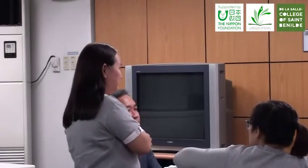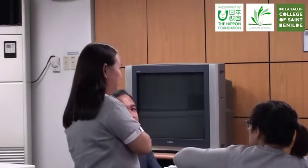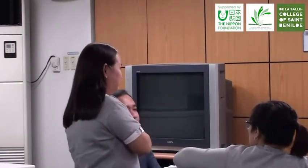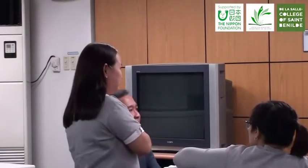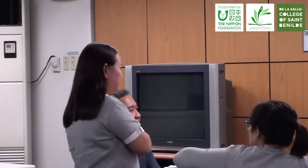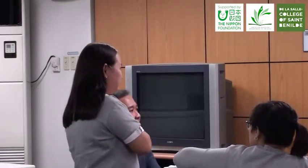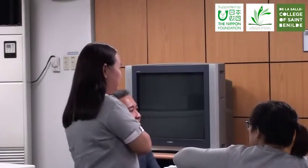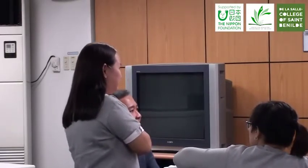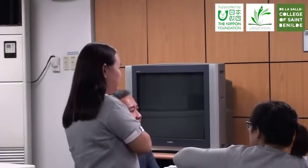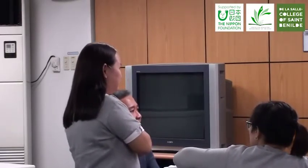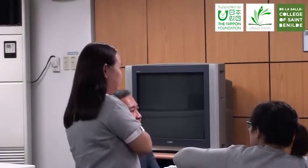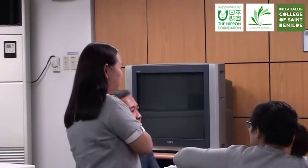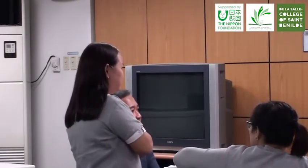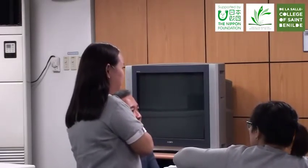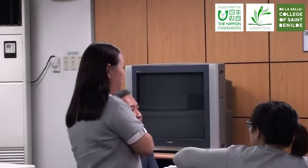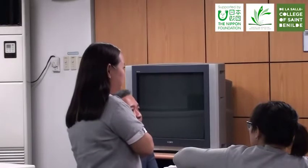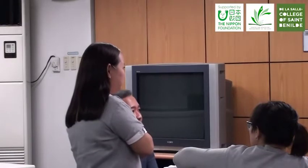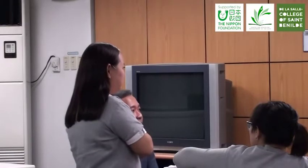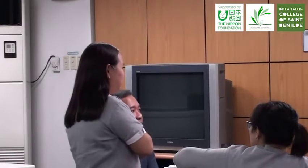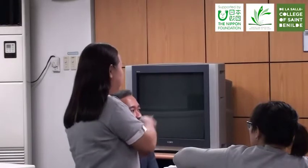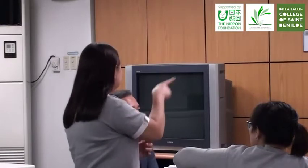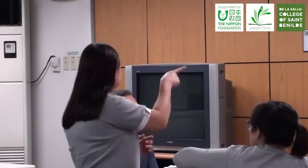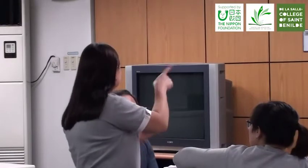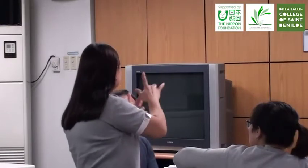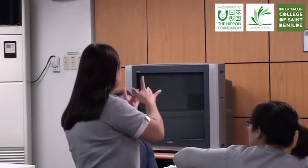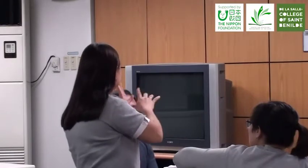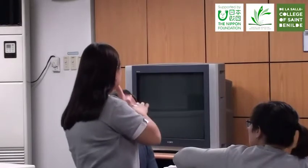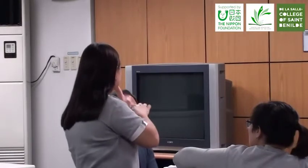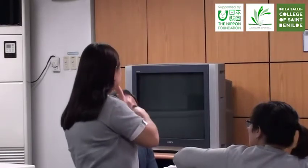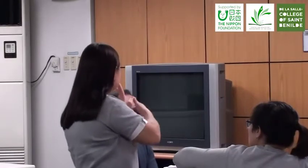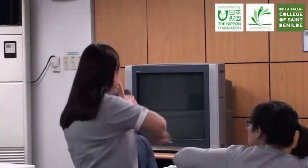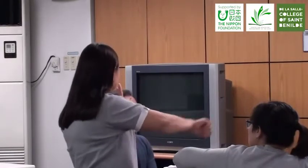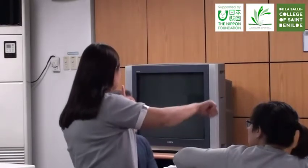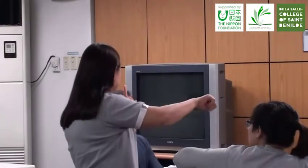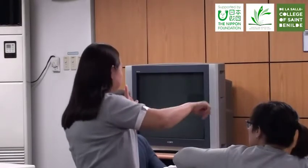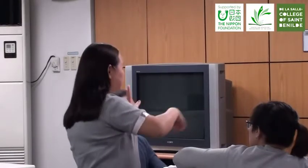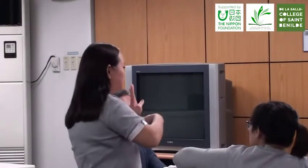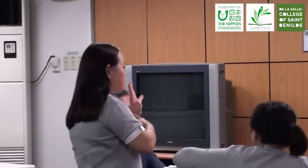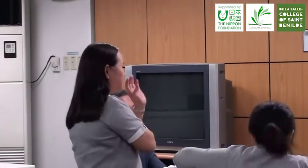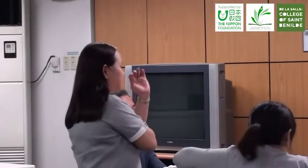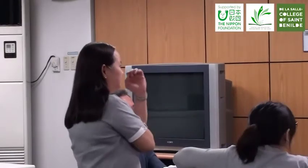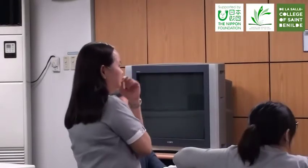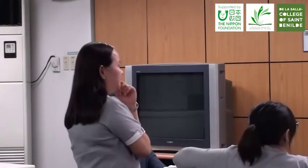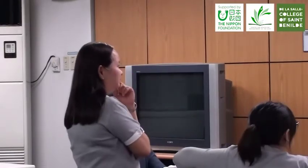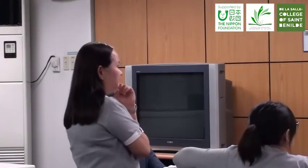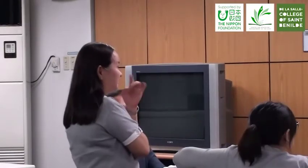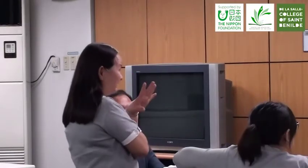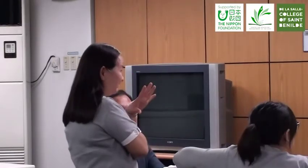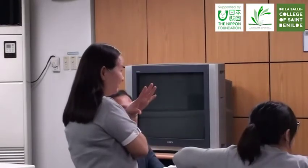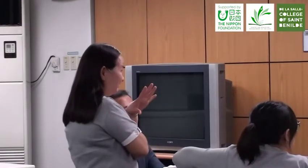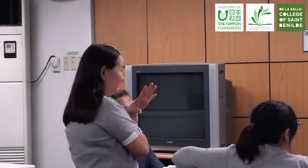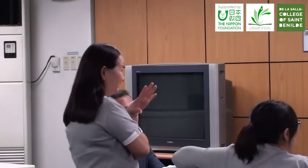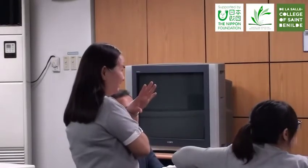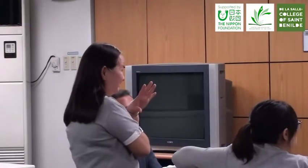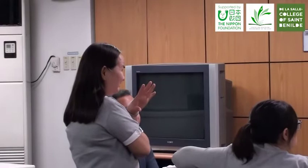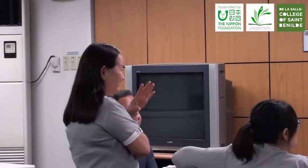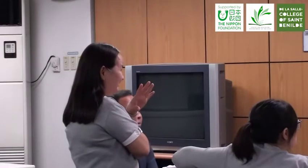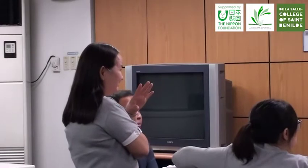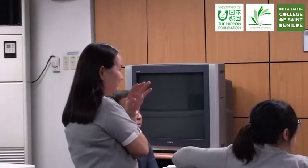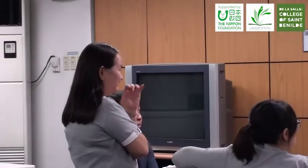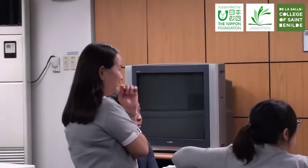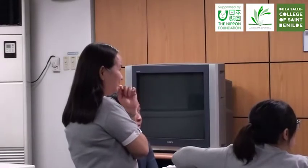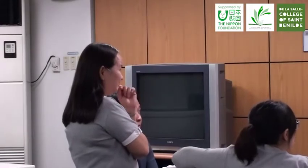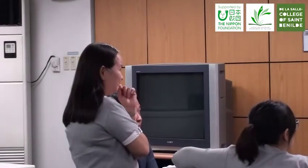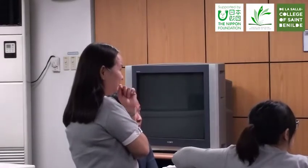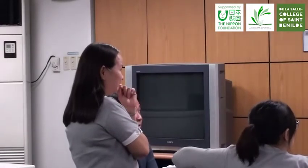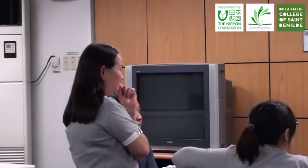this used just for science? For my action research, it's just in science. But the use of Build Online